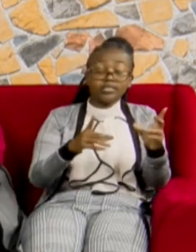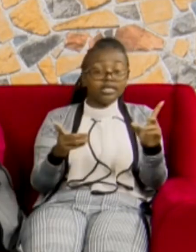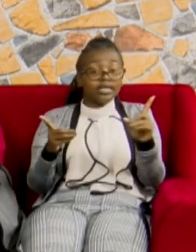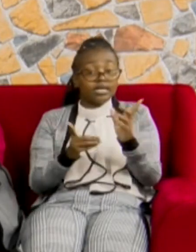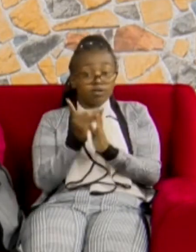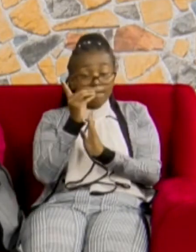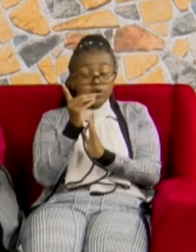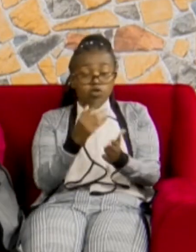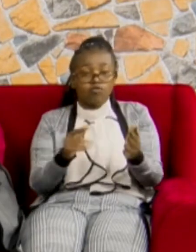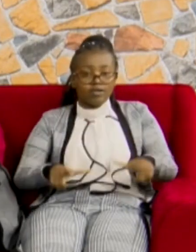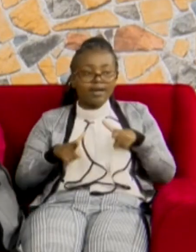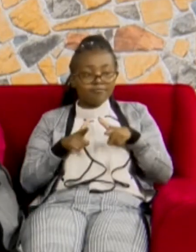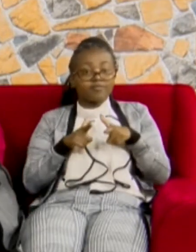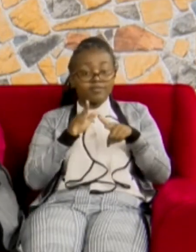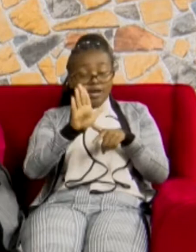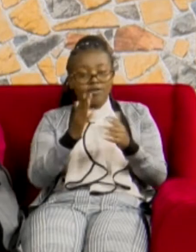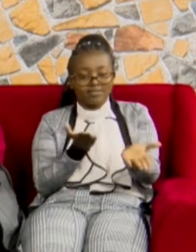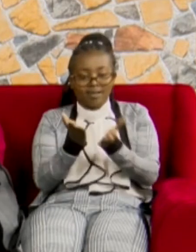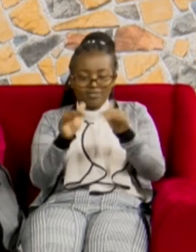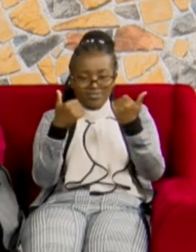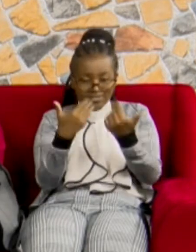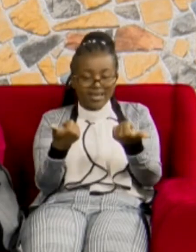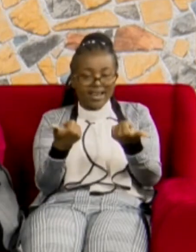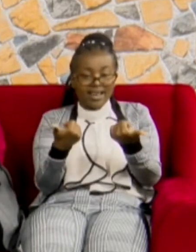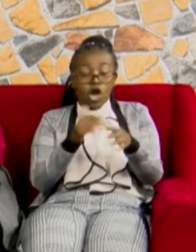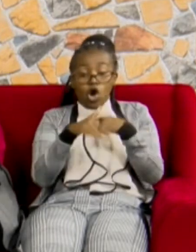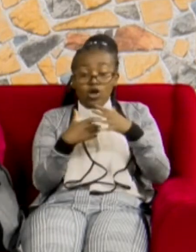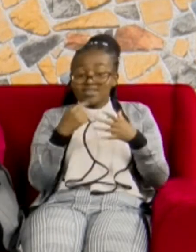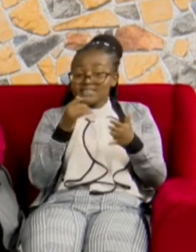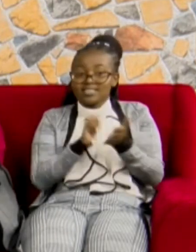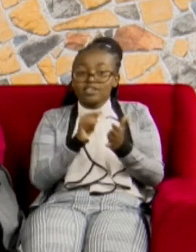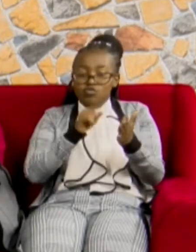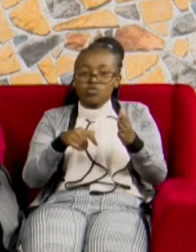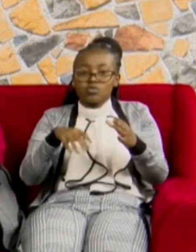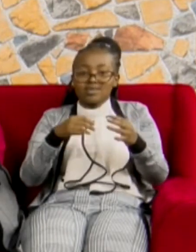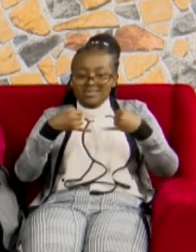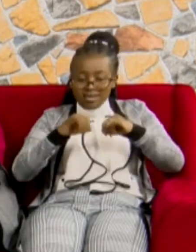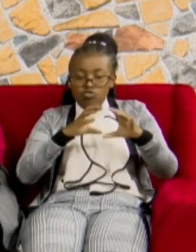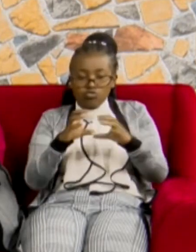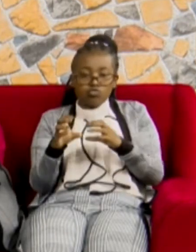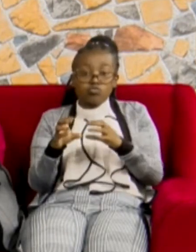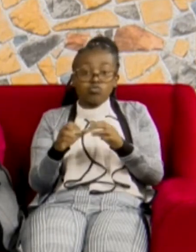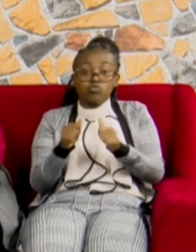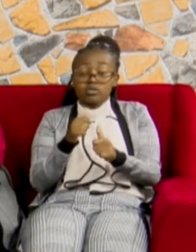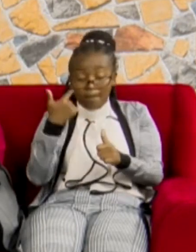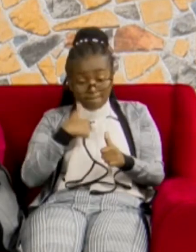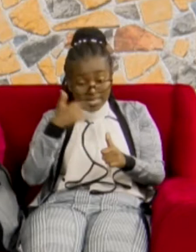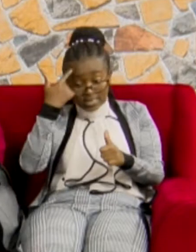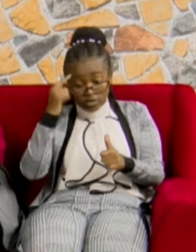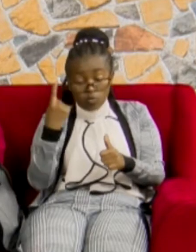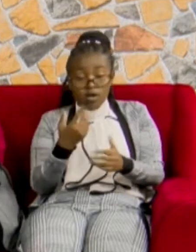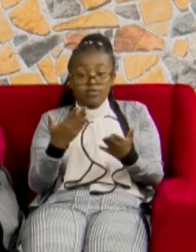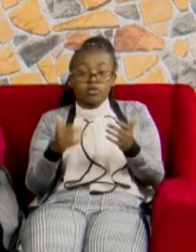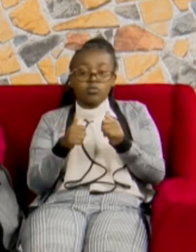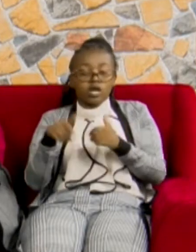development of their life is actually served well, so that everyone says this is what we intend to do, this is what we're doing, which I think is one of the things